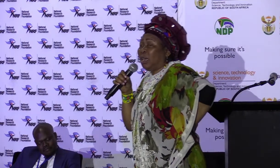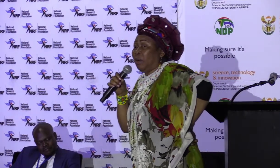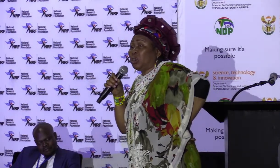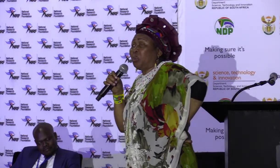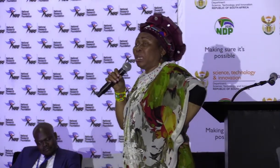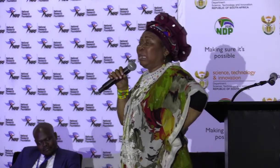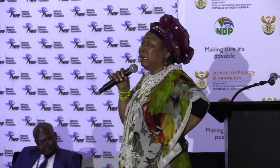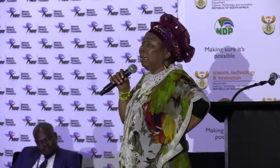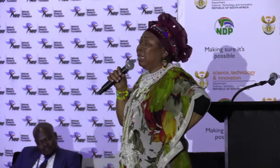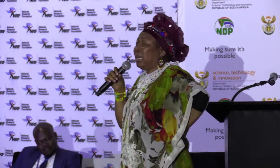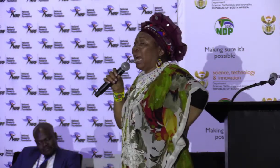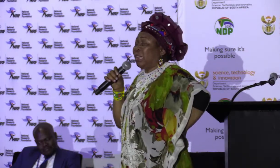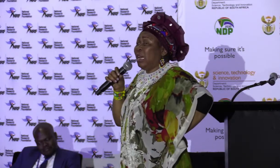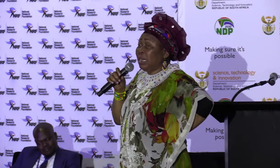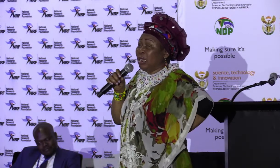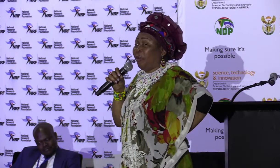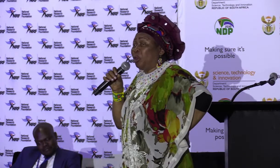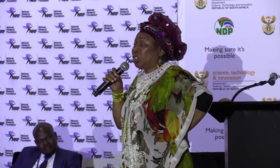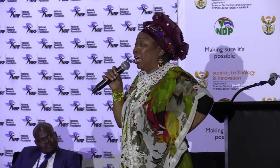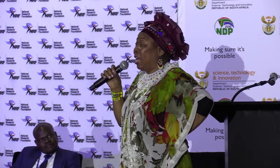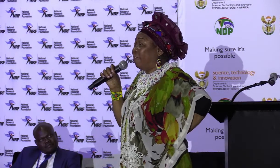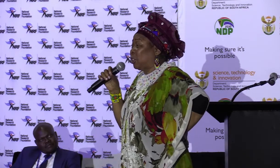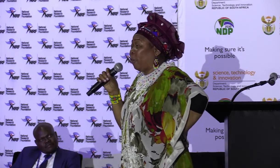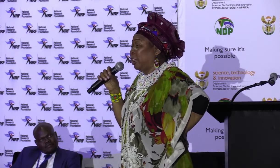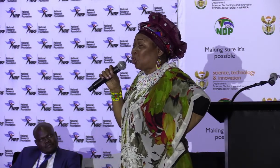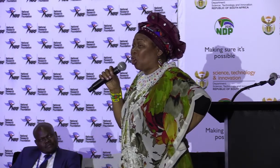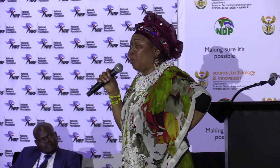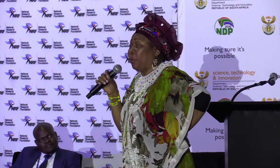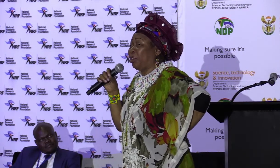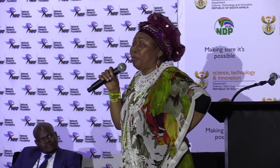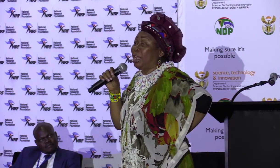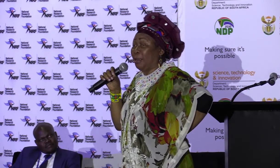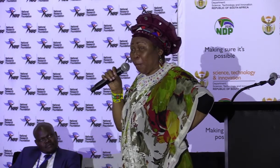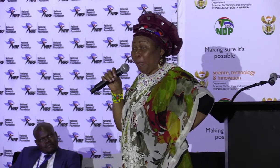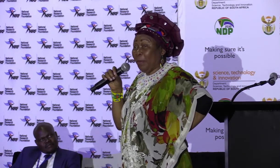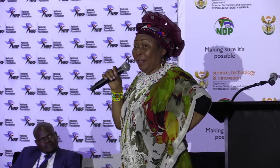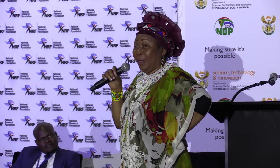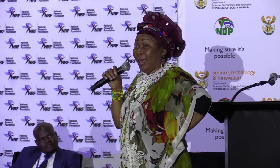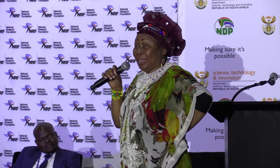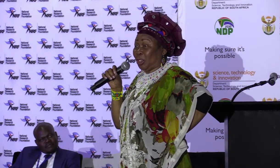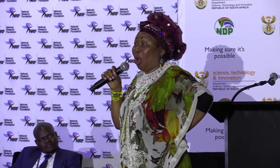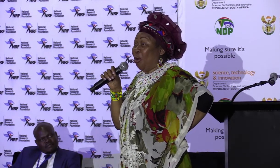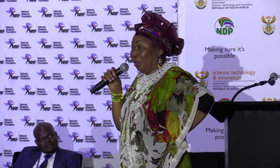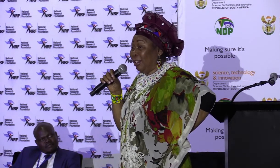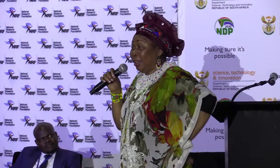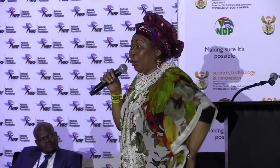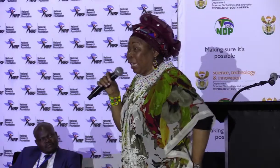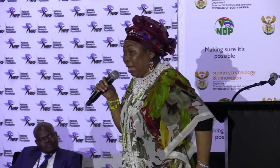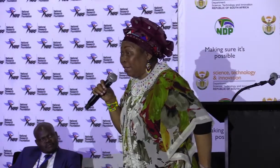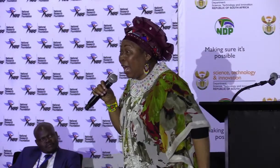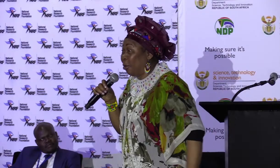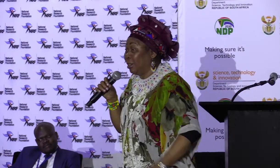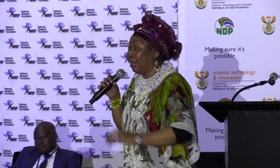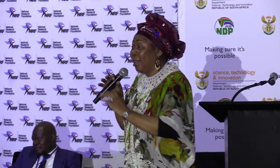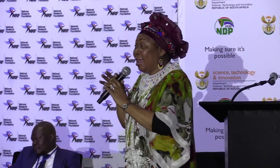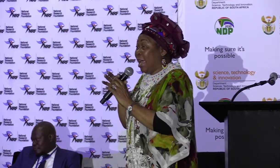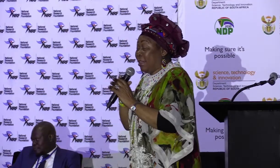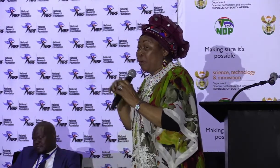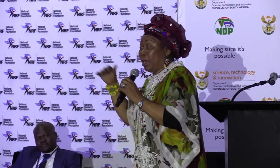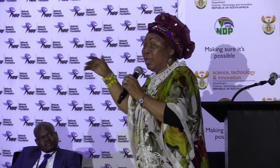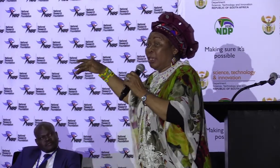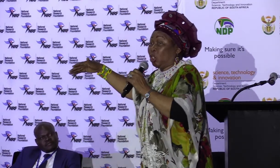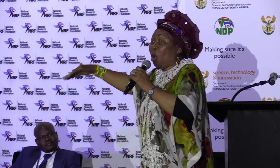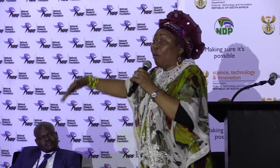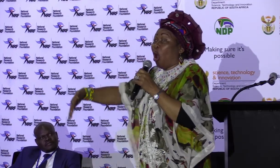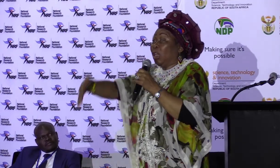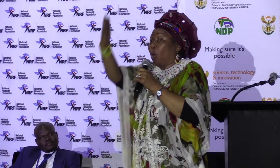man. I want to bring other future lovers of astronomy with me. And so we came down